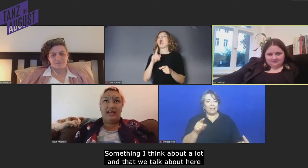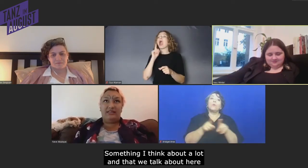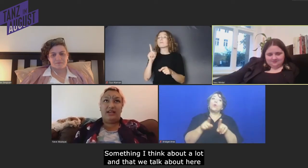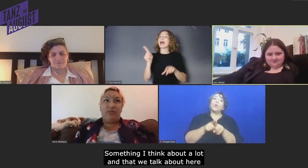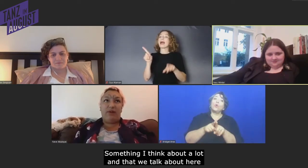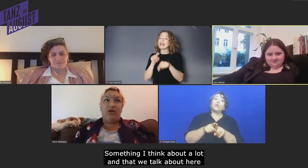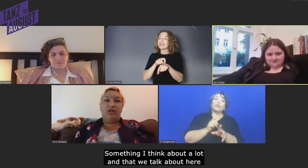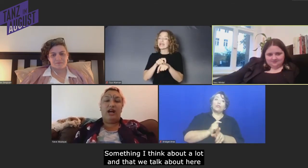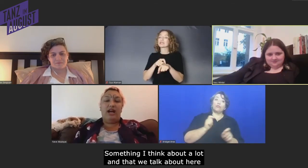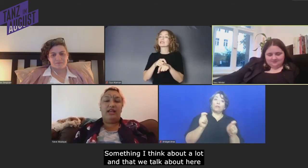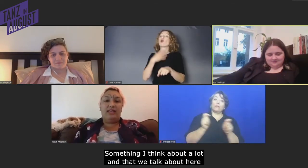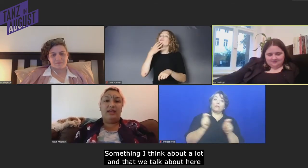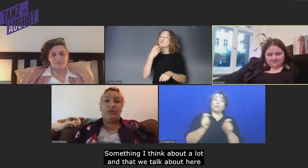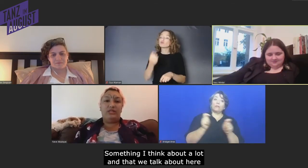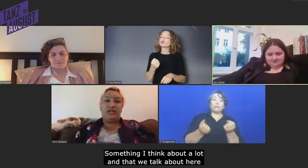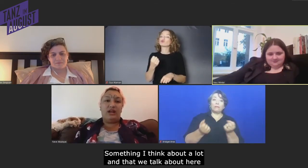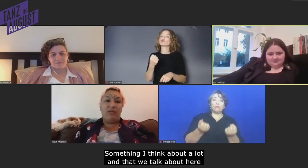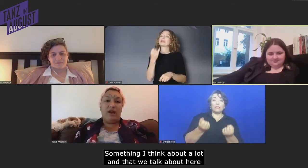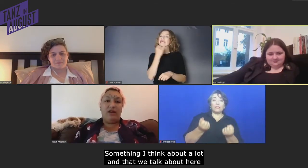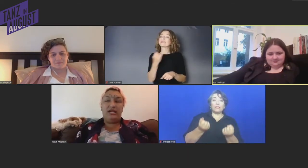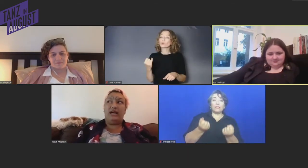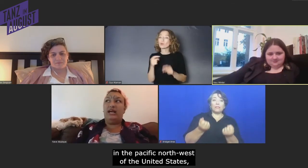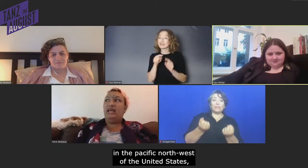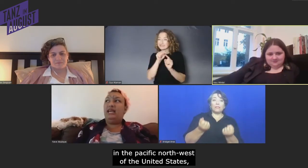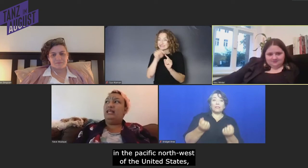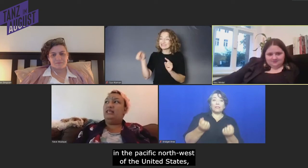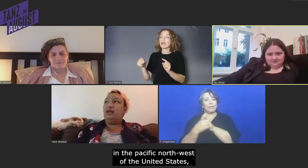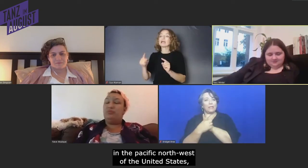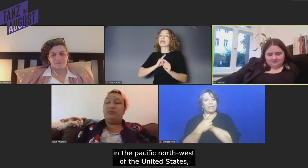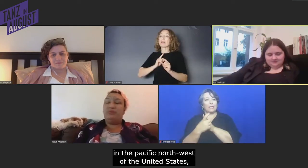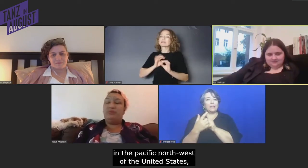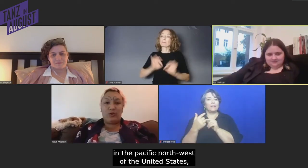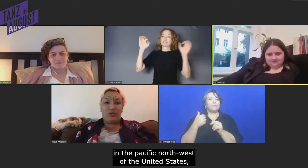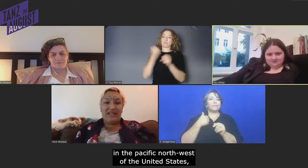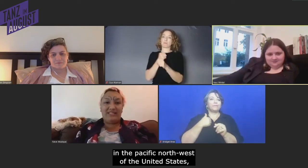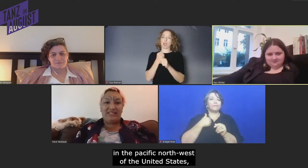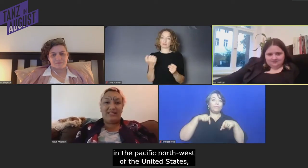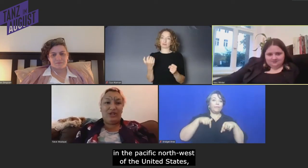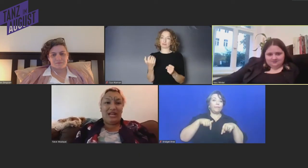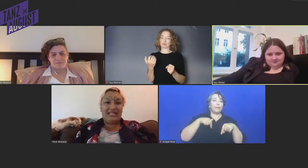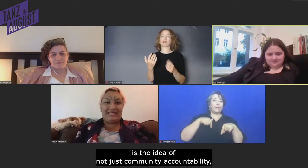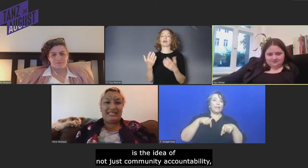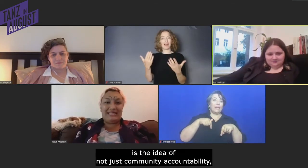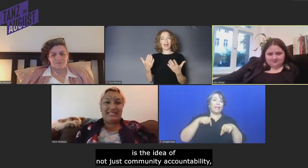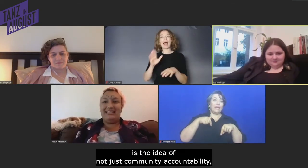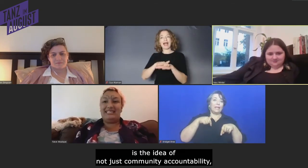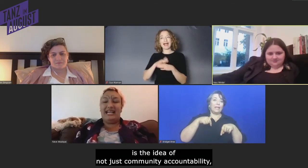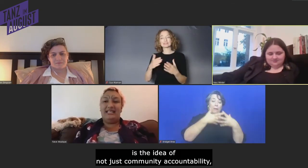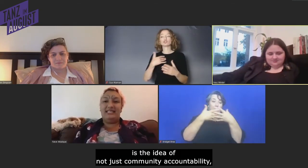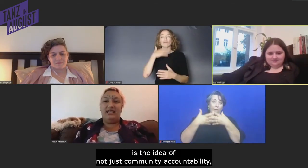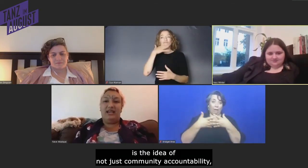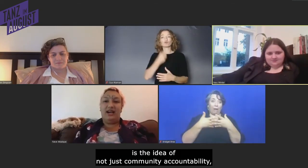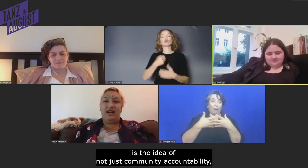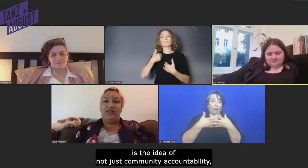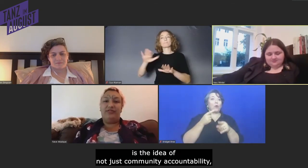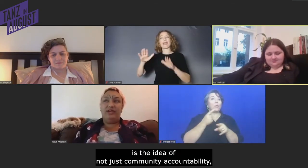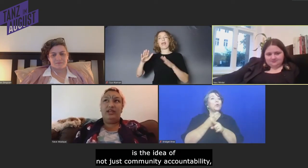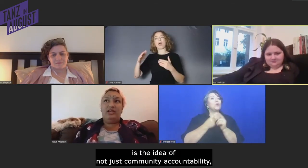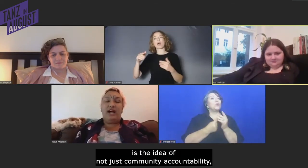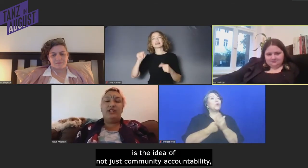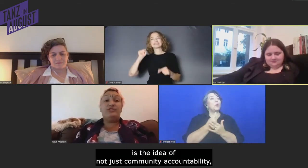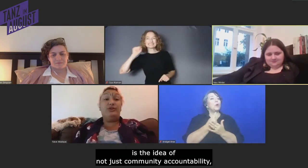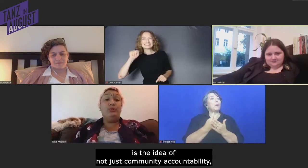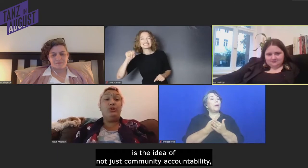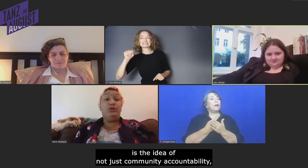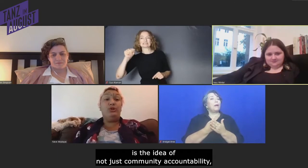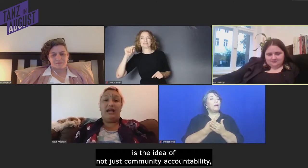I think about a lot and that we talk about here in the Pacific Northwest of the United States is the idea of not